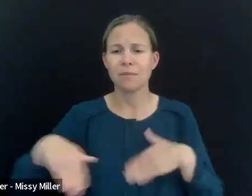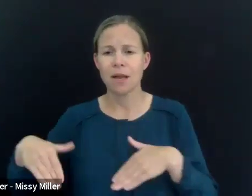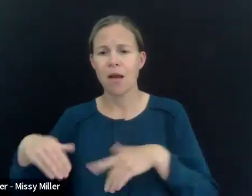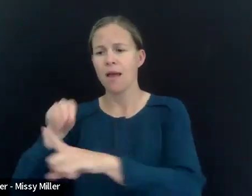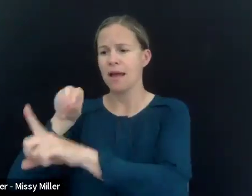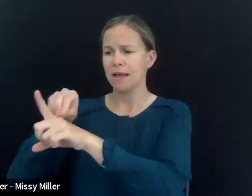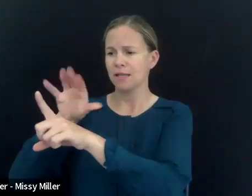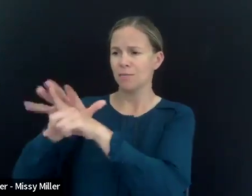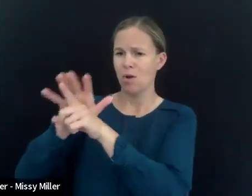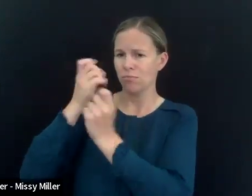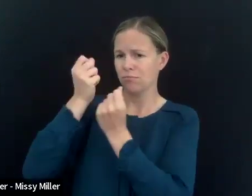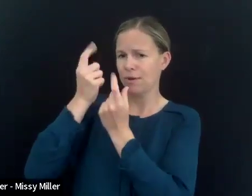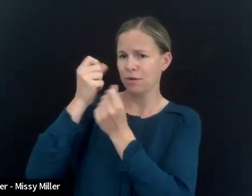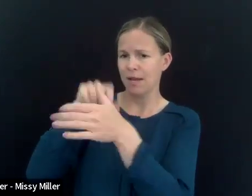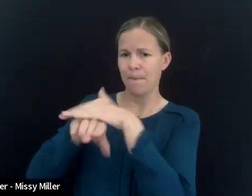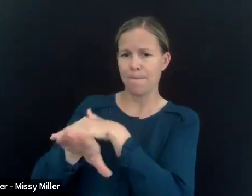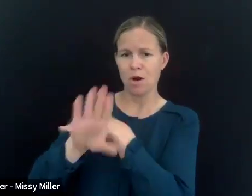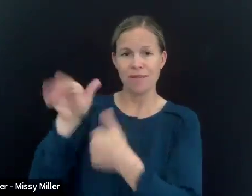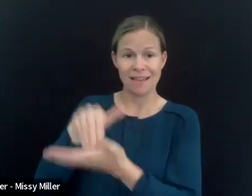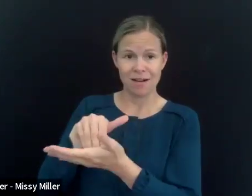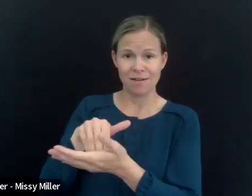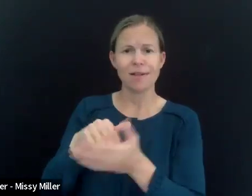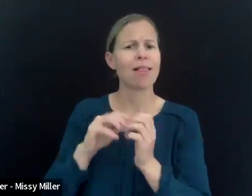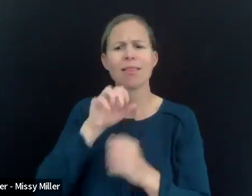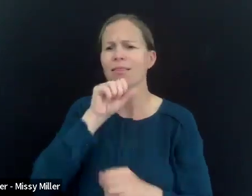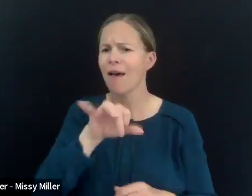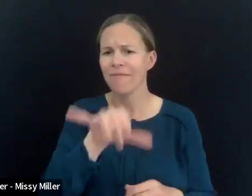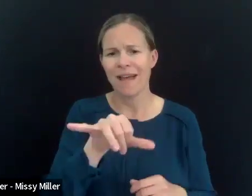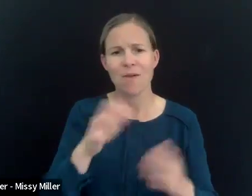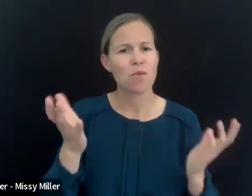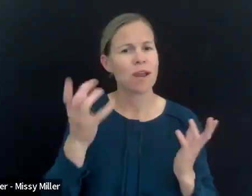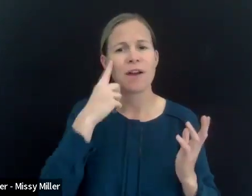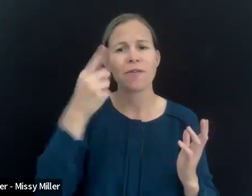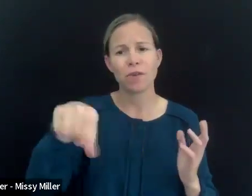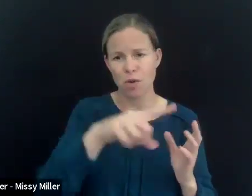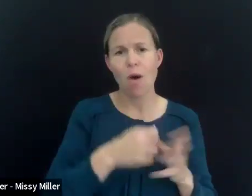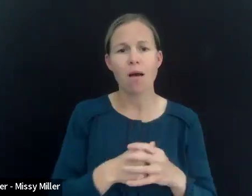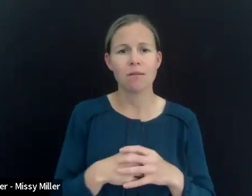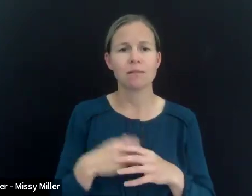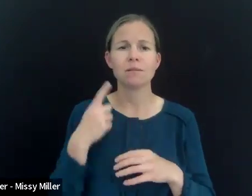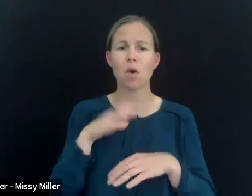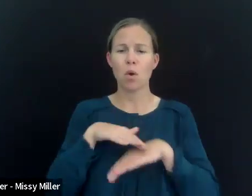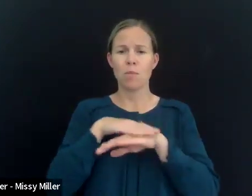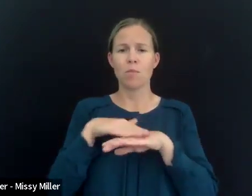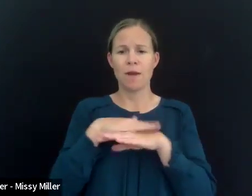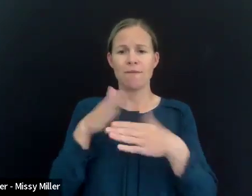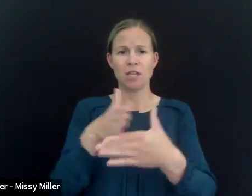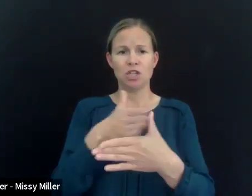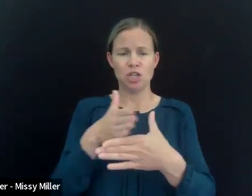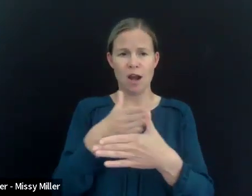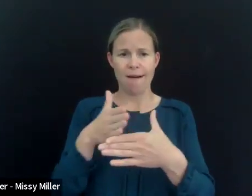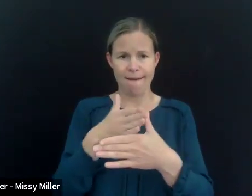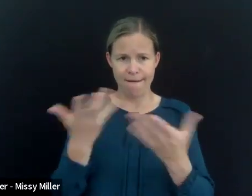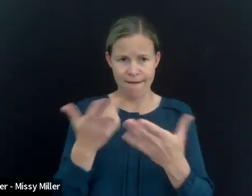to birth centers. We love that. We're here for everybody in this session. So just to briefly share, a birth center is a home-like place